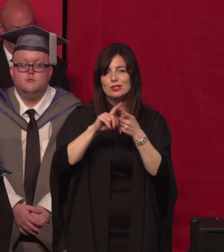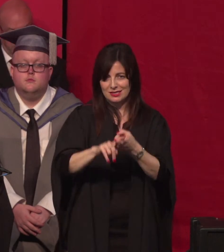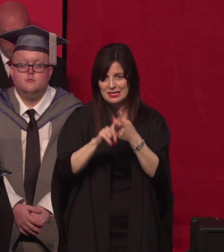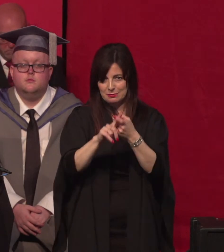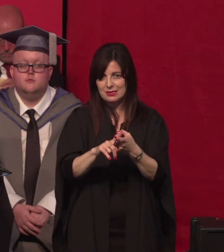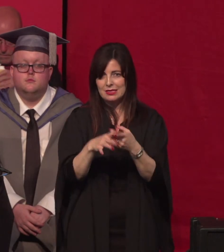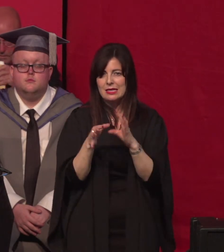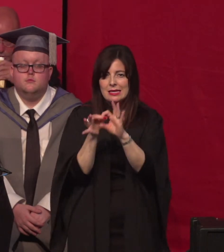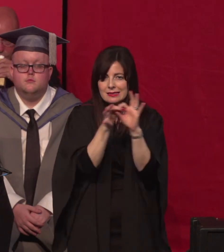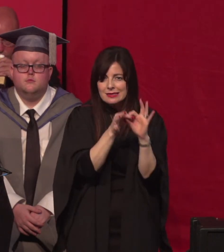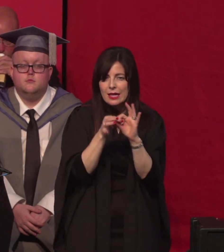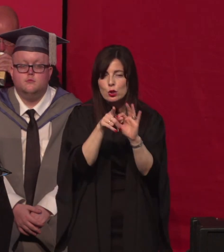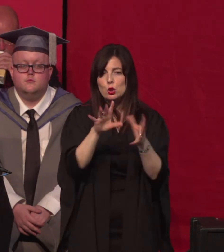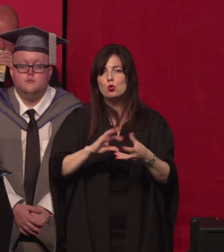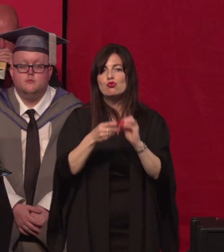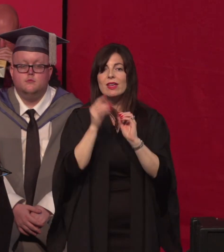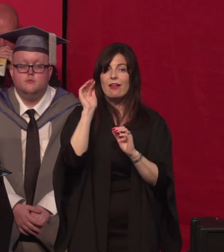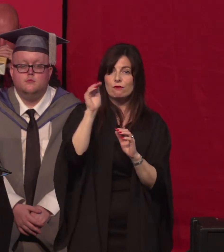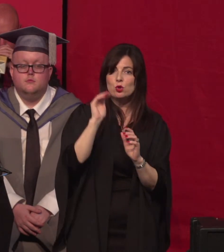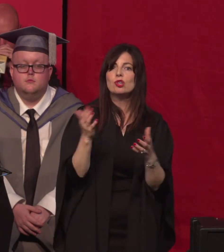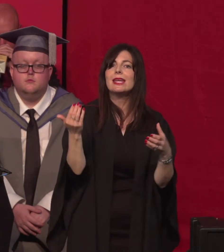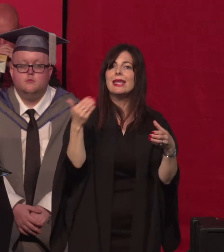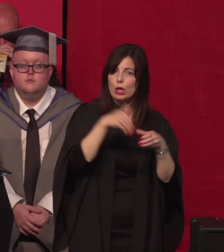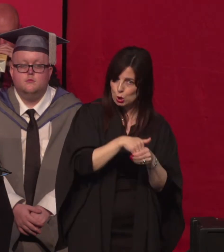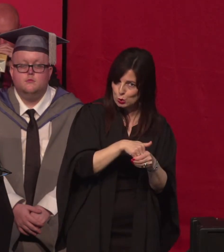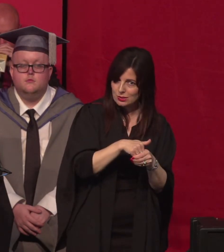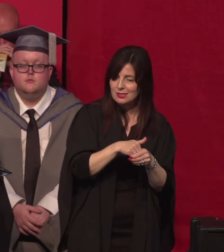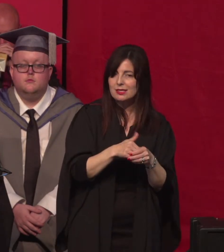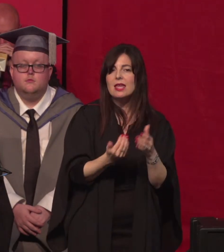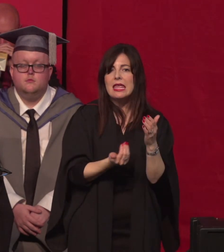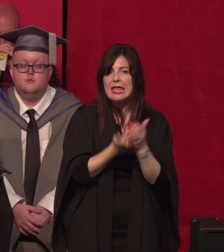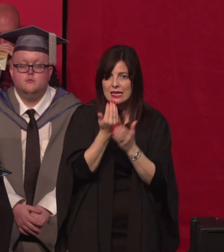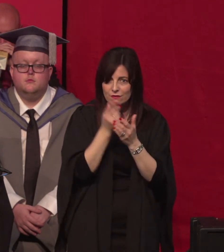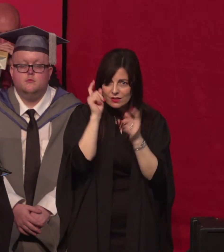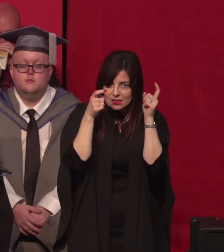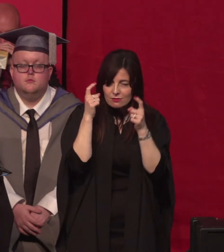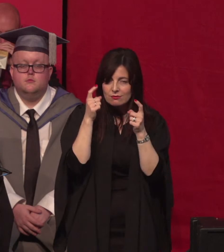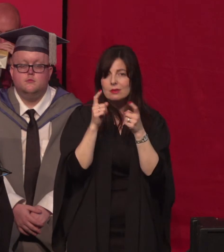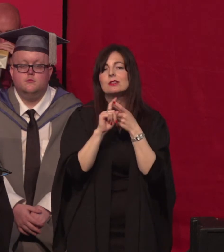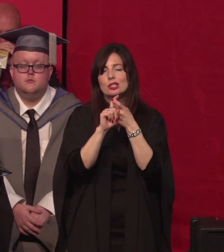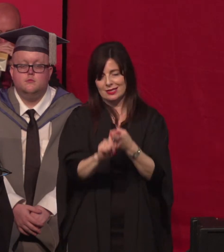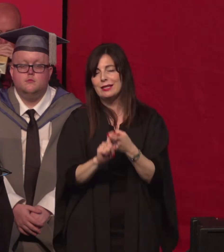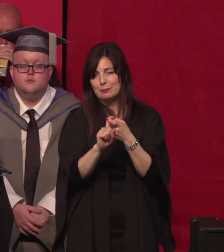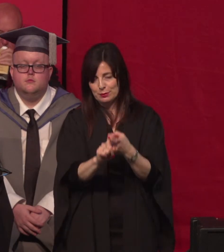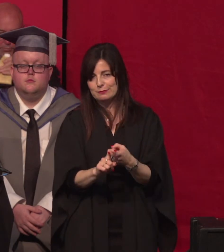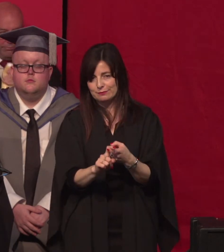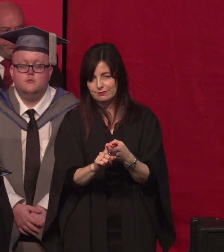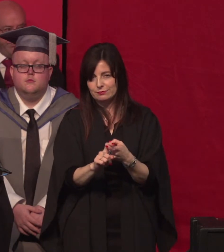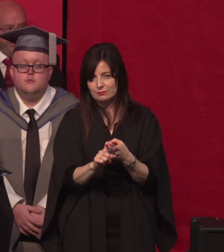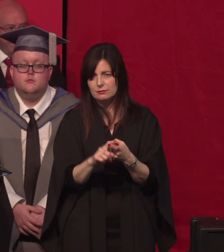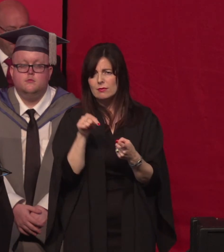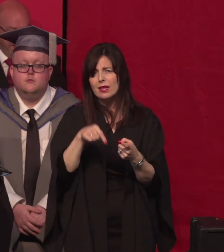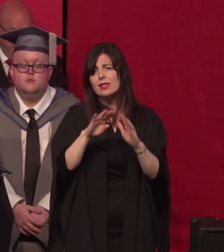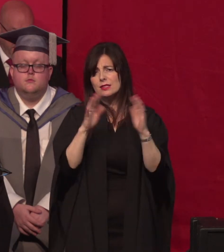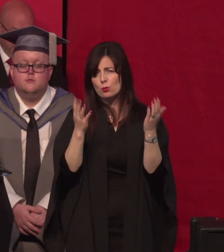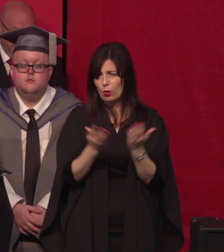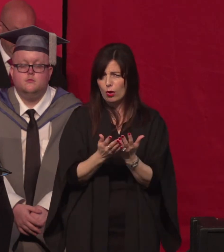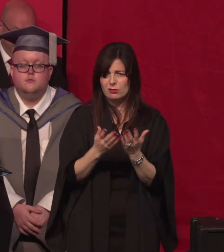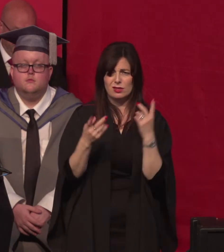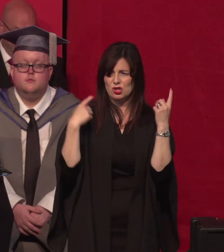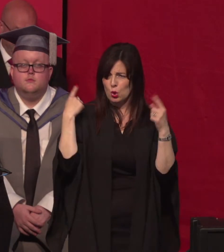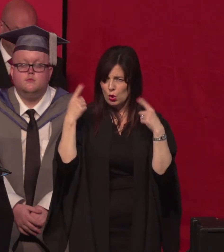you create a future that is inclusive, innovative and sustainable. But in a world full of noise